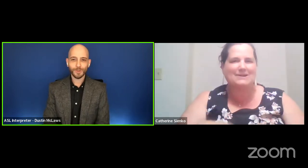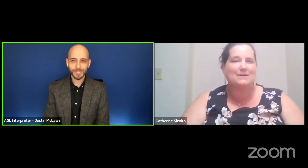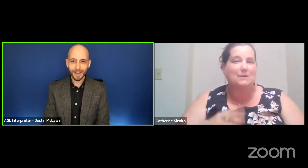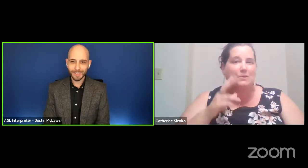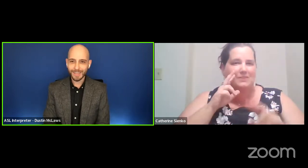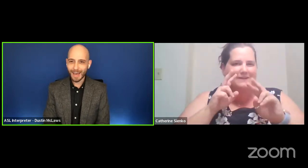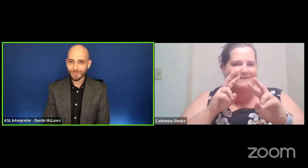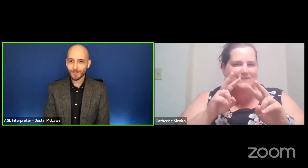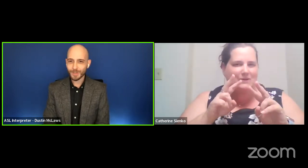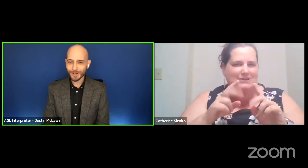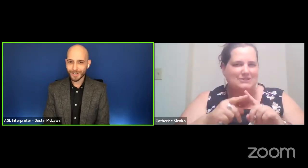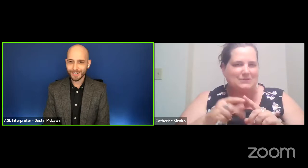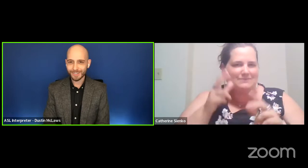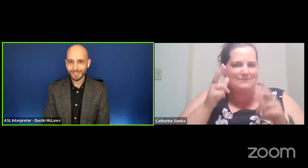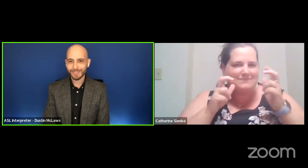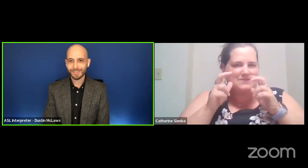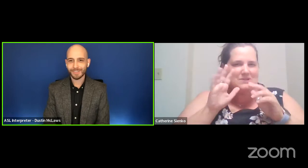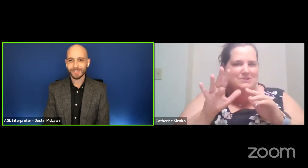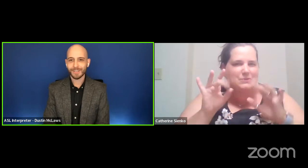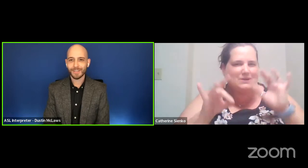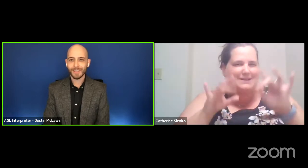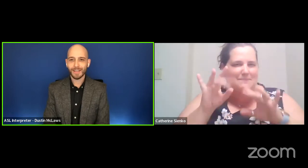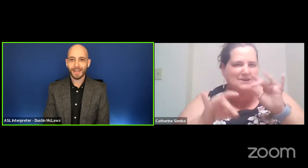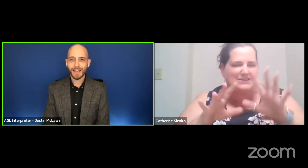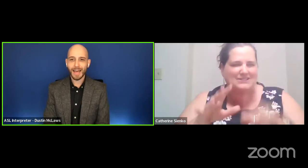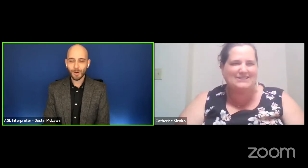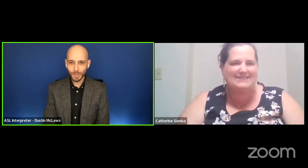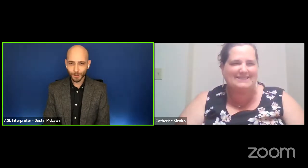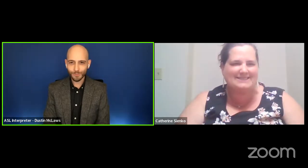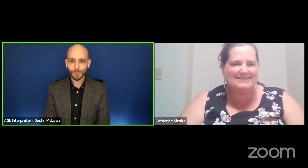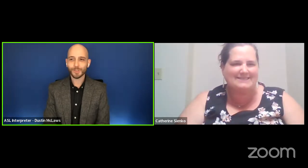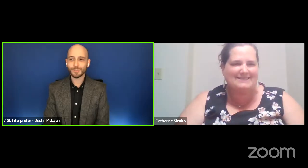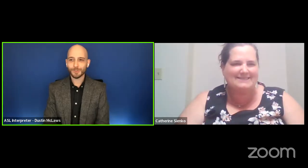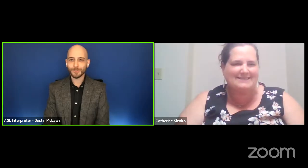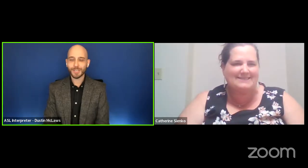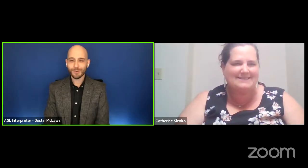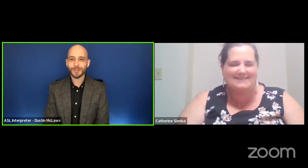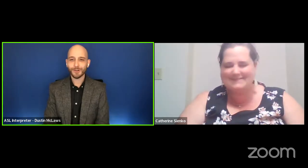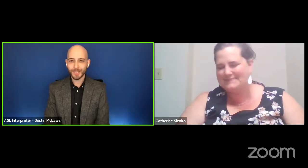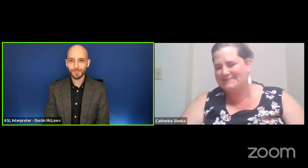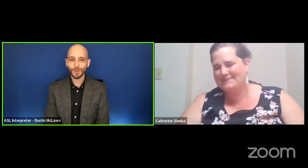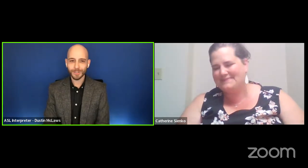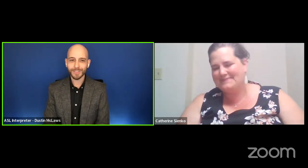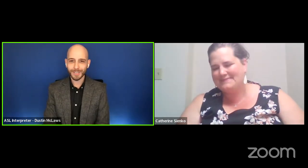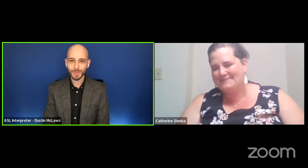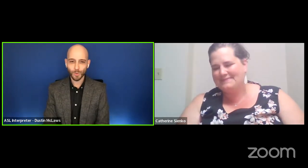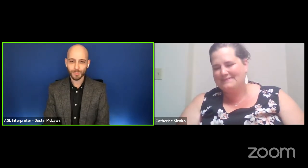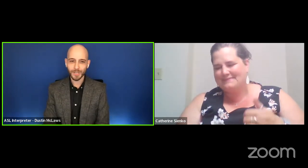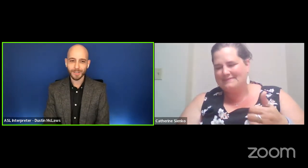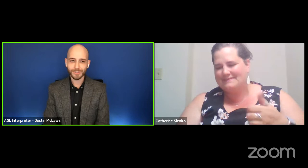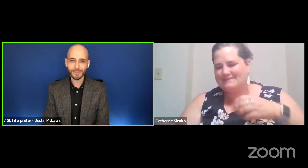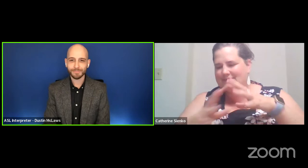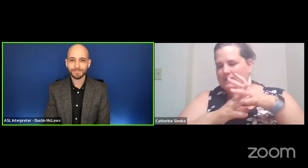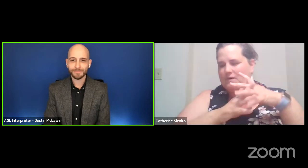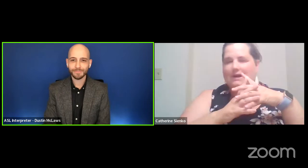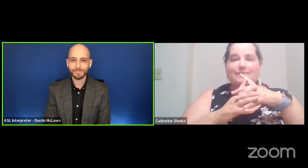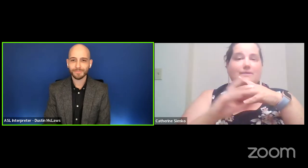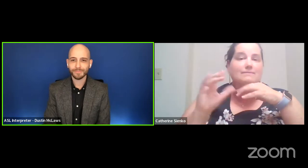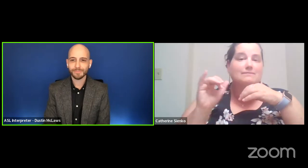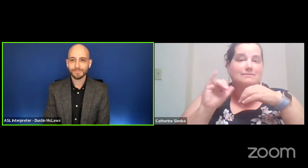We're so excited to have you here, and we look forward to hearing your input in board